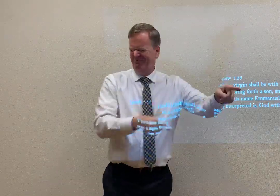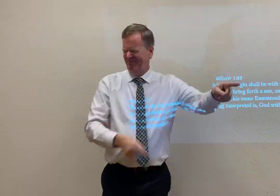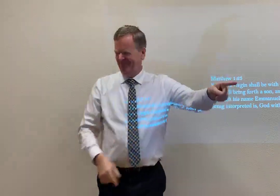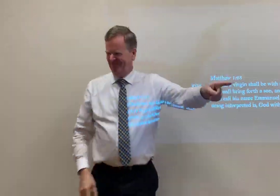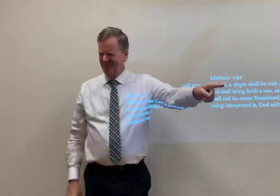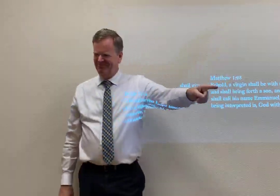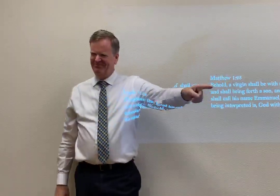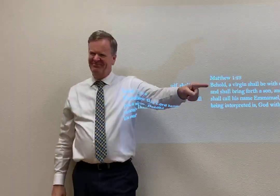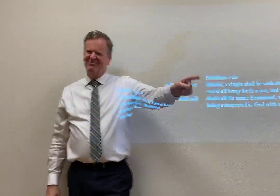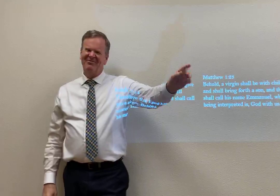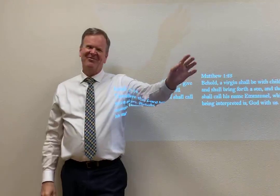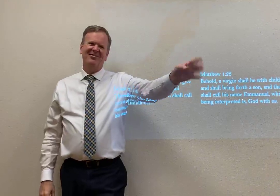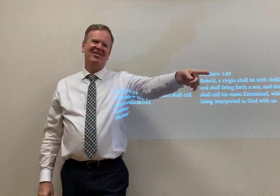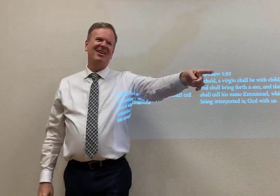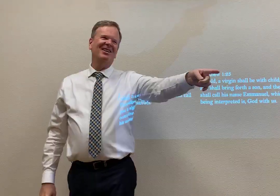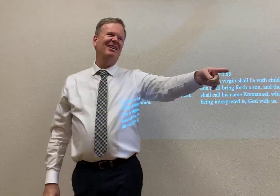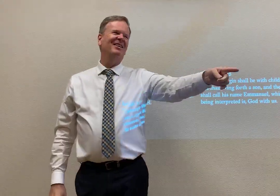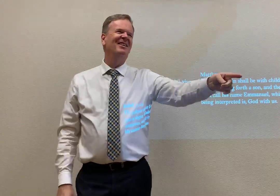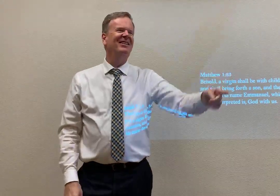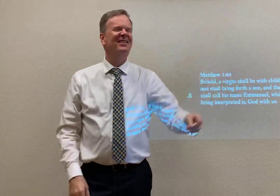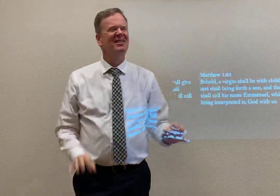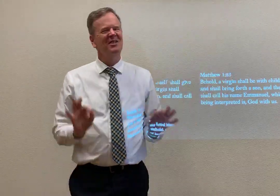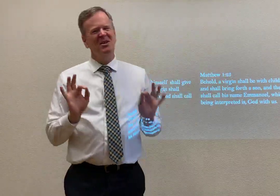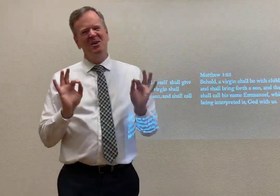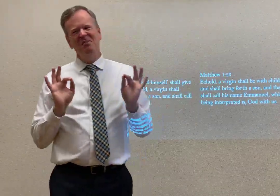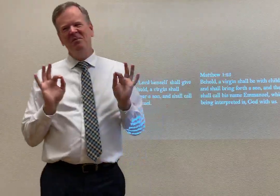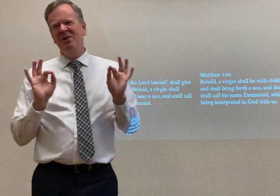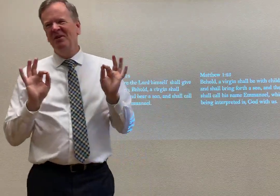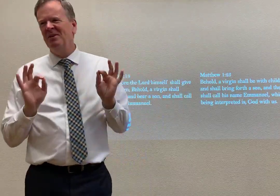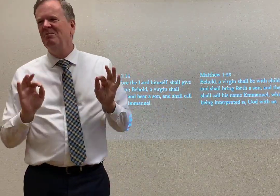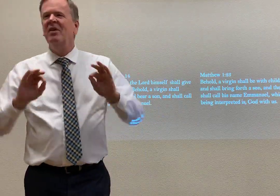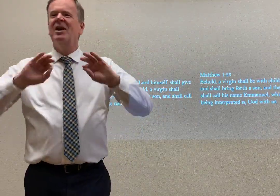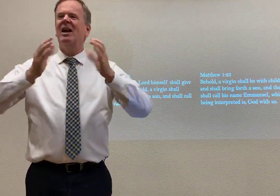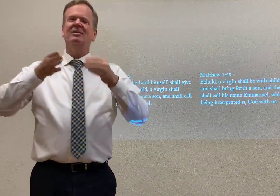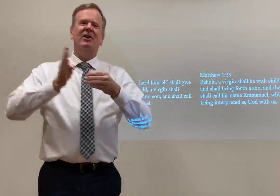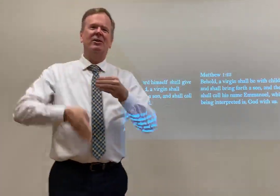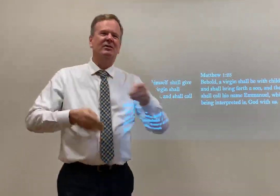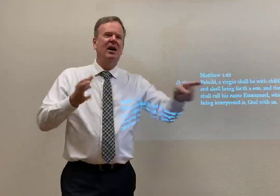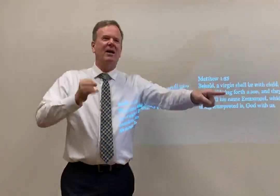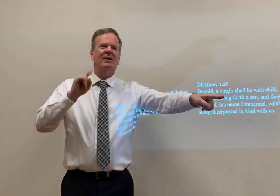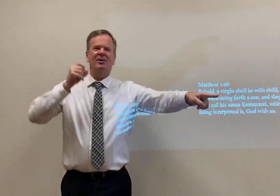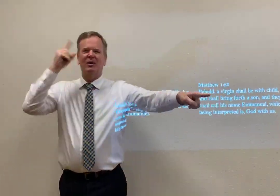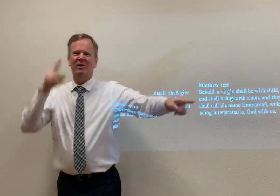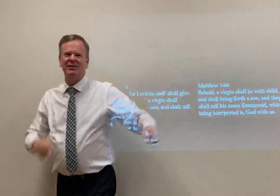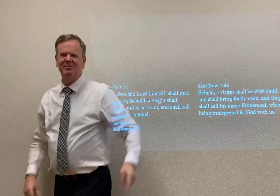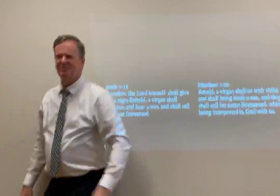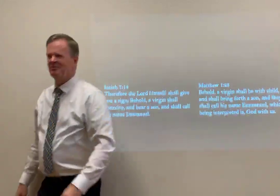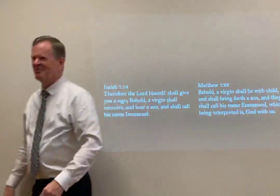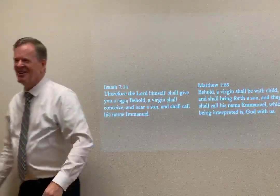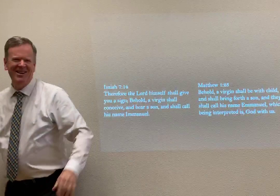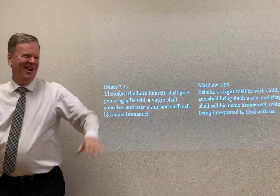Yes, you're right. You're right, Jesus. Perfect. Class is over. You got